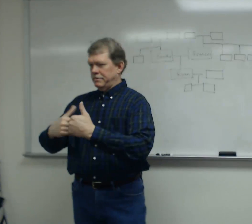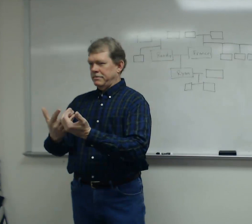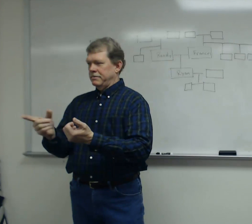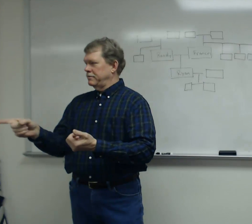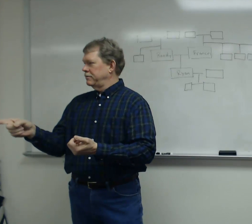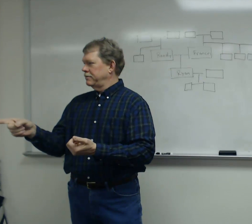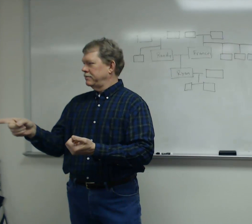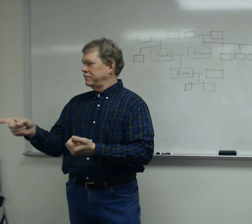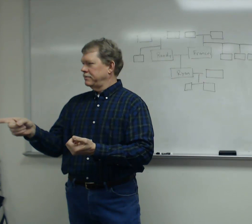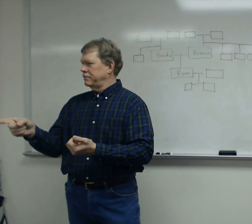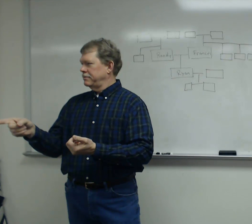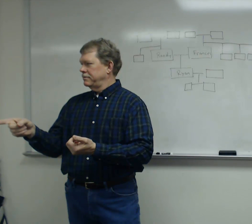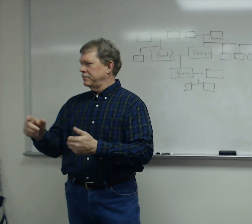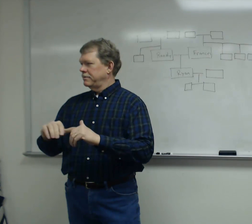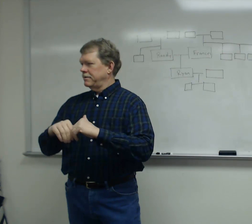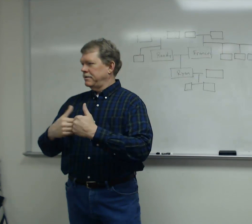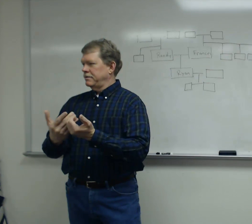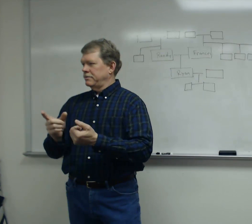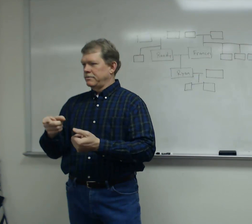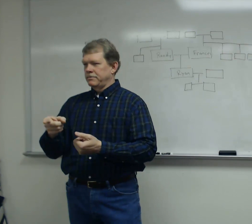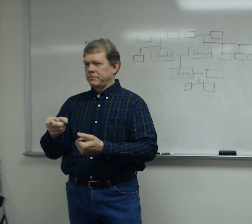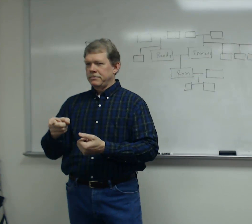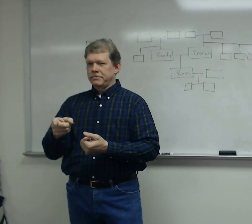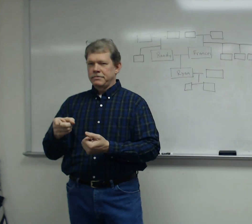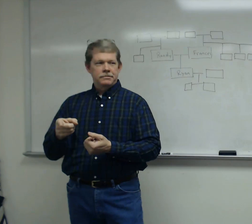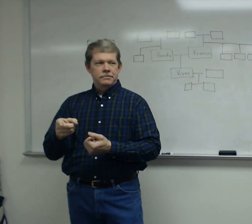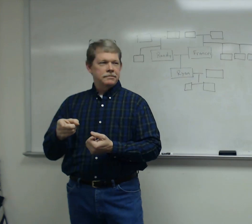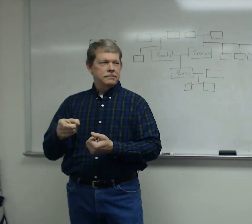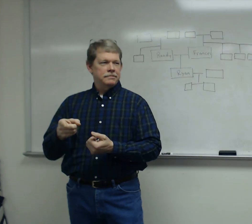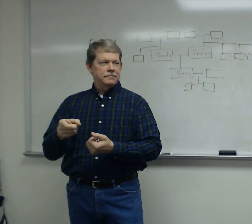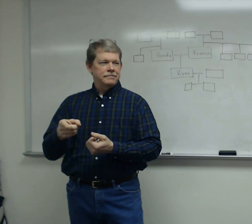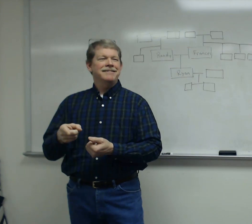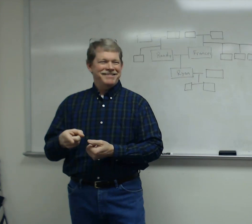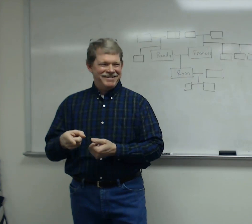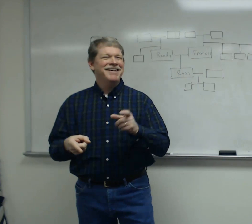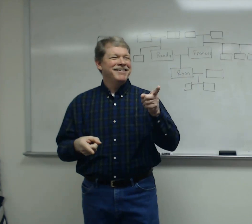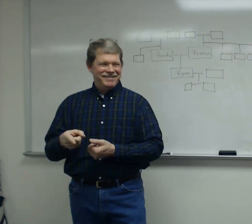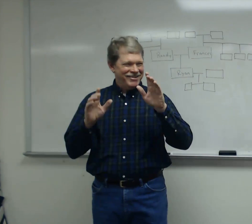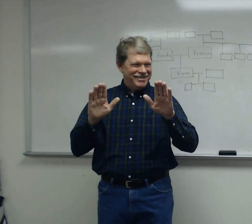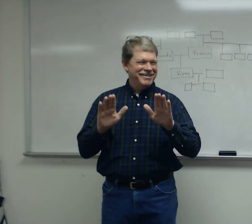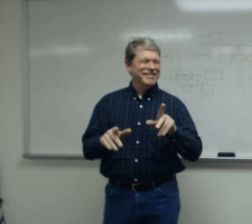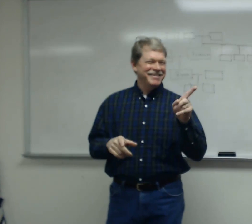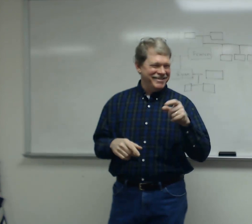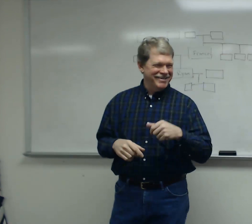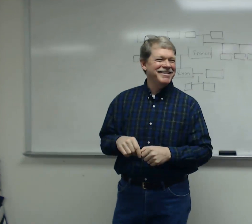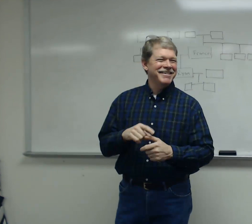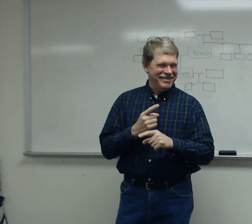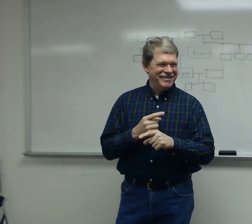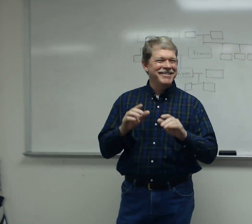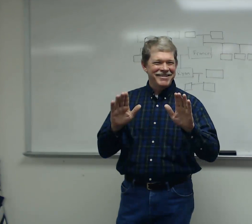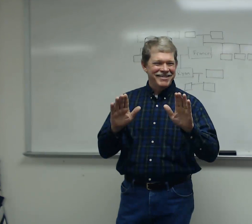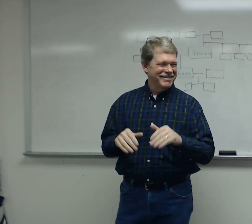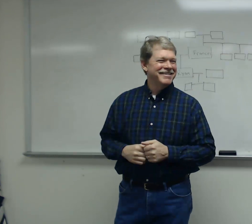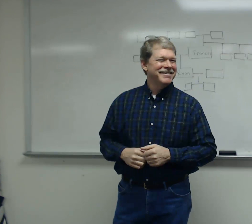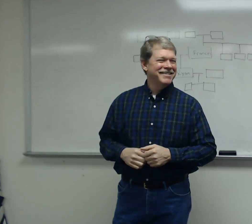He's asking that he's actually asking how are y'all? Oh, He's asking how are y'all? There you go. Respond. There you go. He's like, okay, so answer.